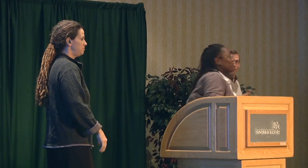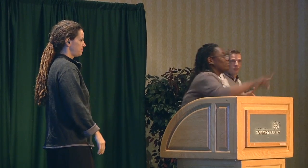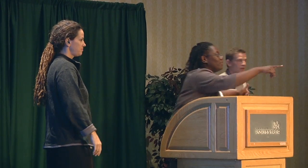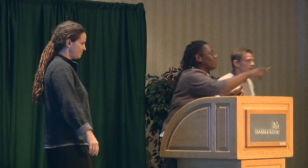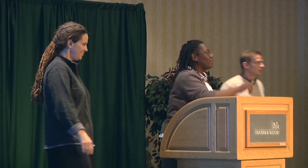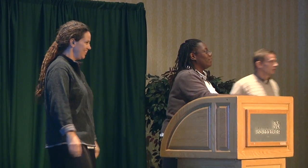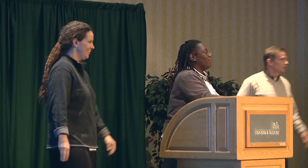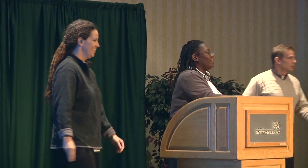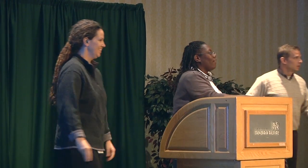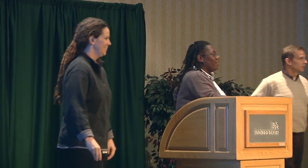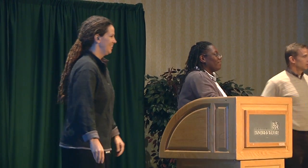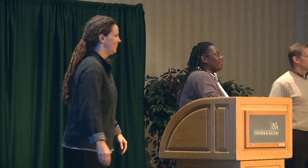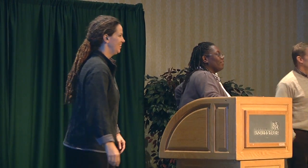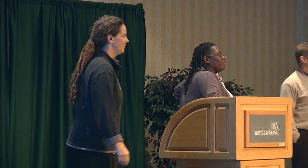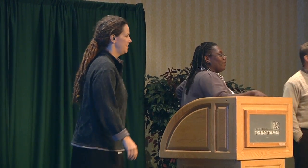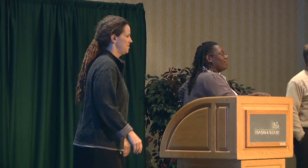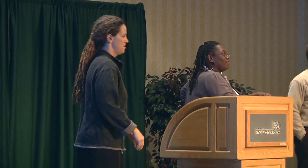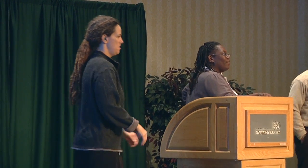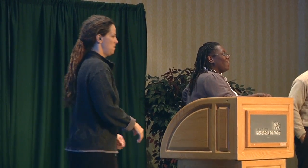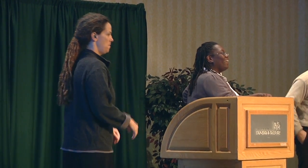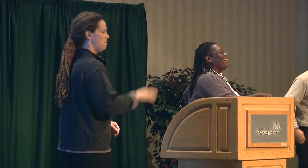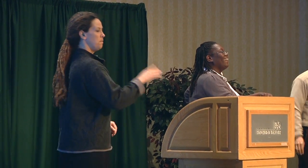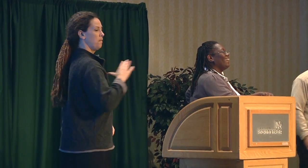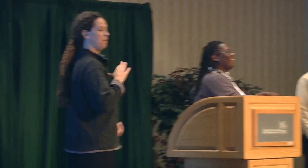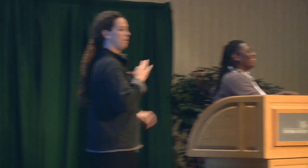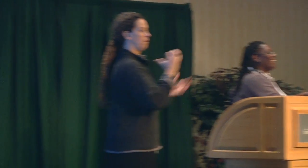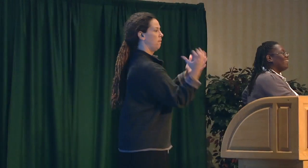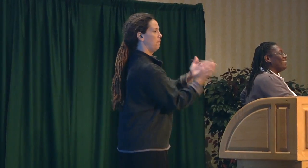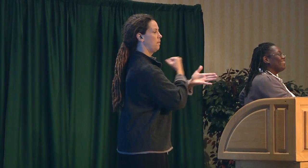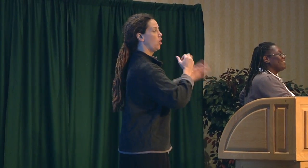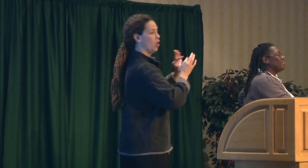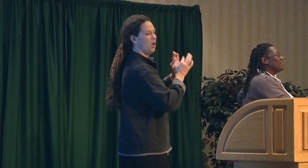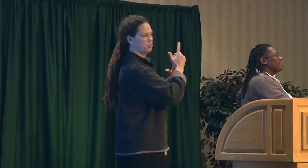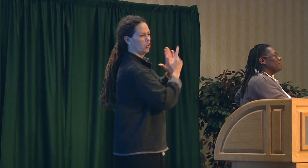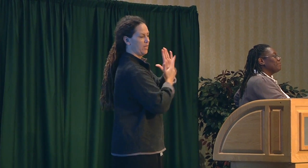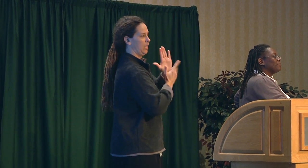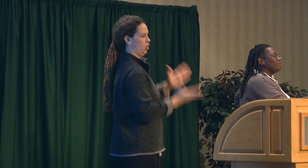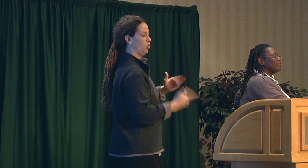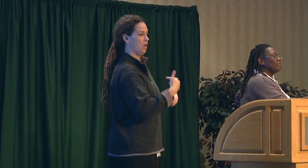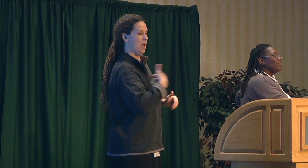Say, more questions. I'm just glad to have an attorney here. I'm a social worker professionally,